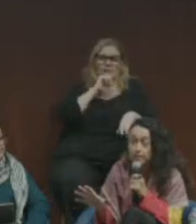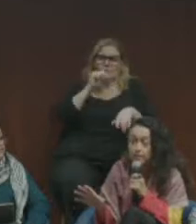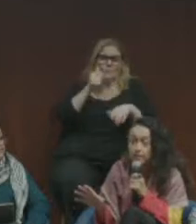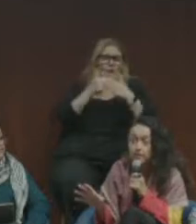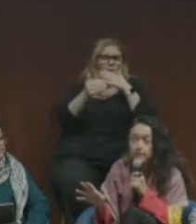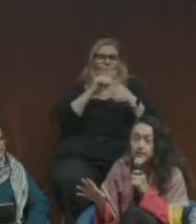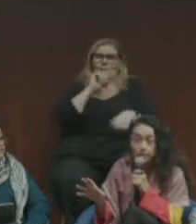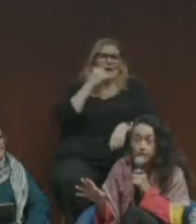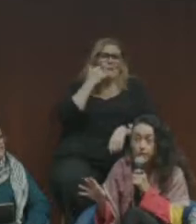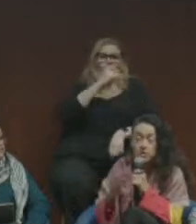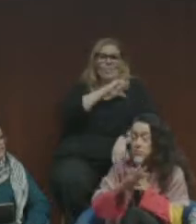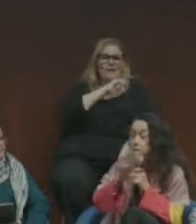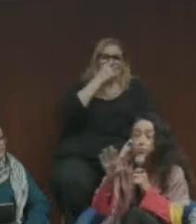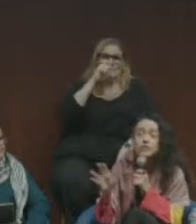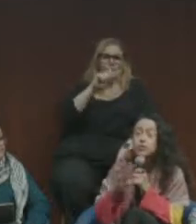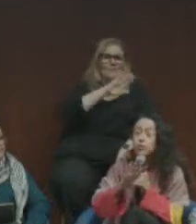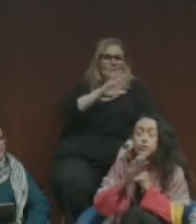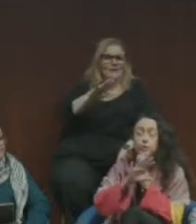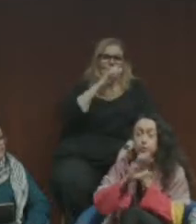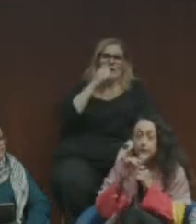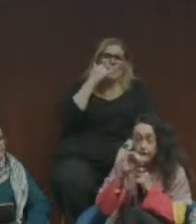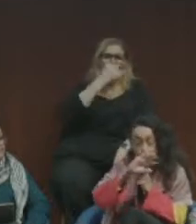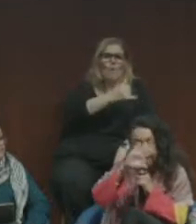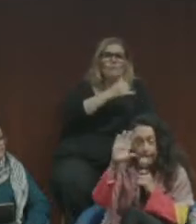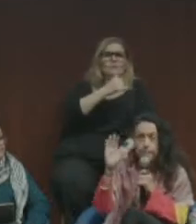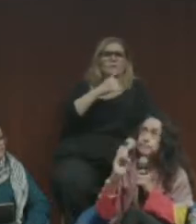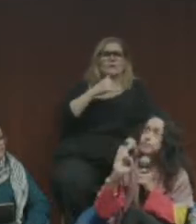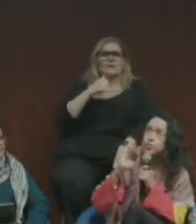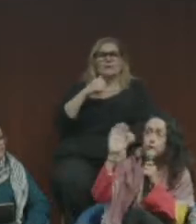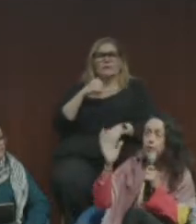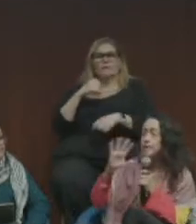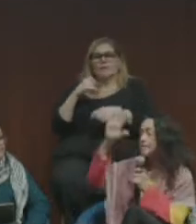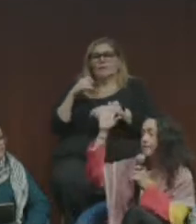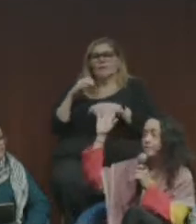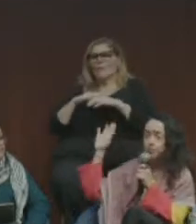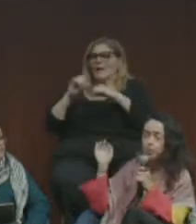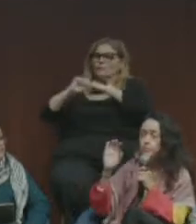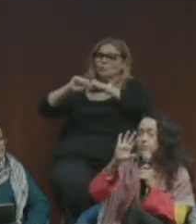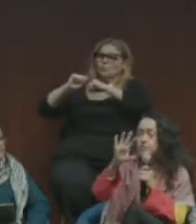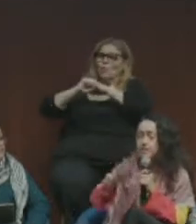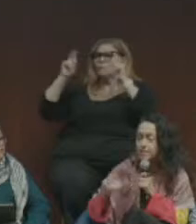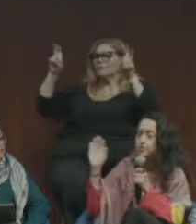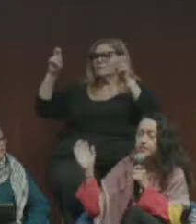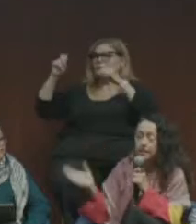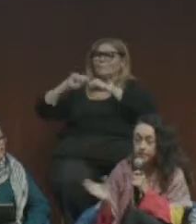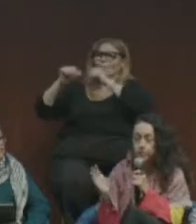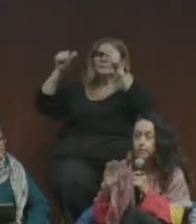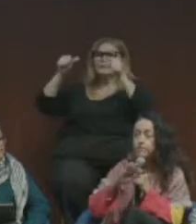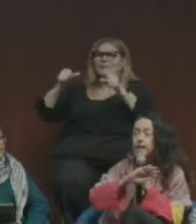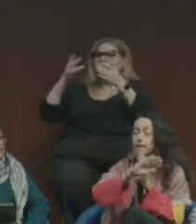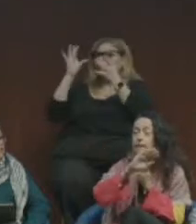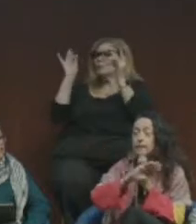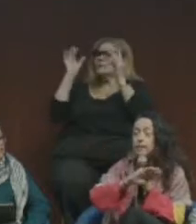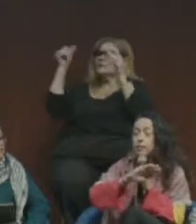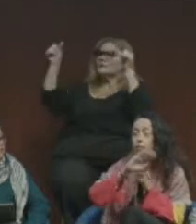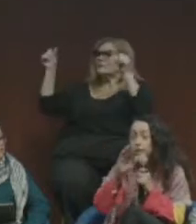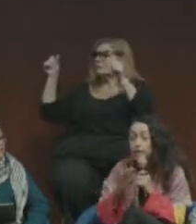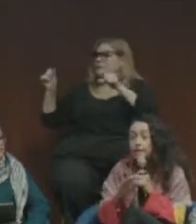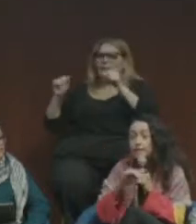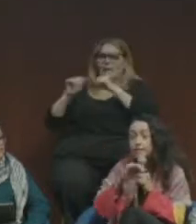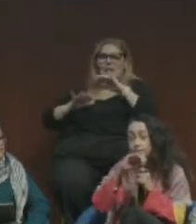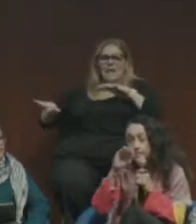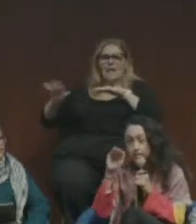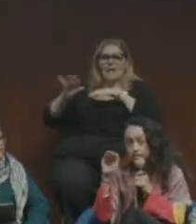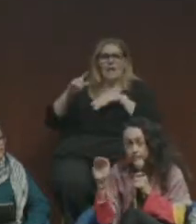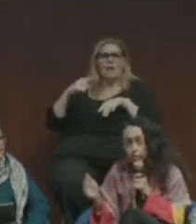what. We will, and we had slogans and posters and stickers everywhere of like,